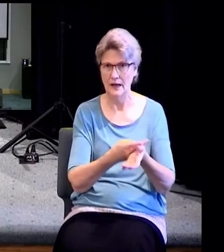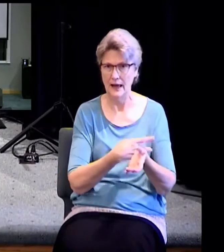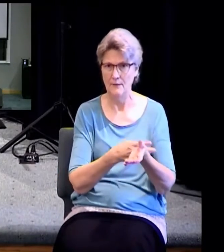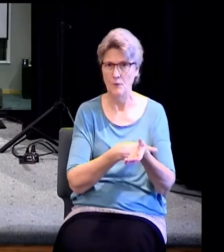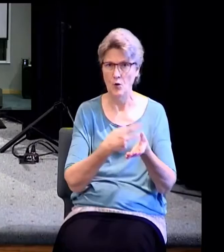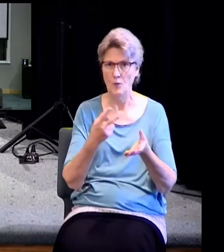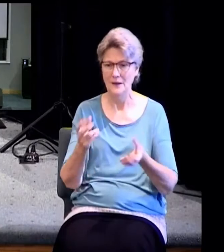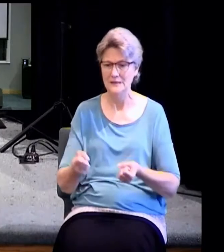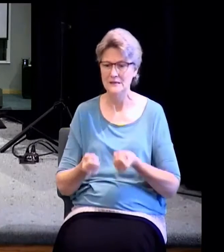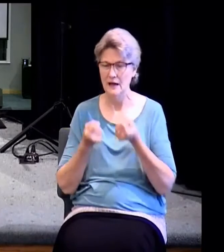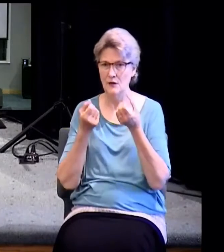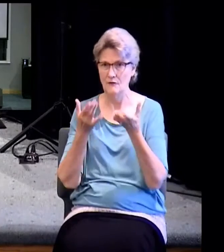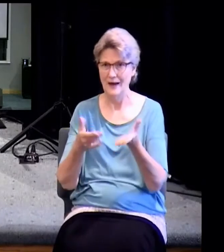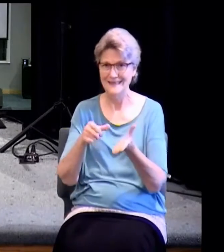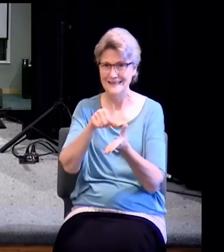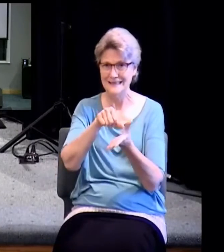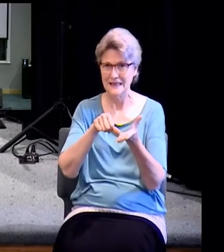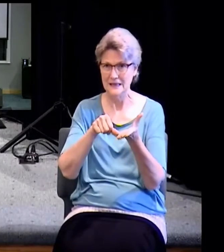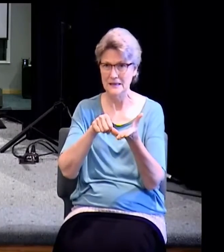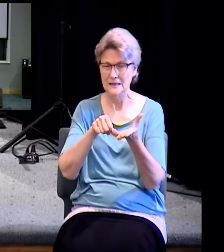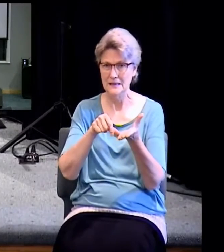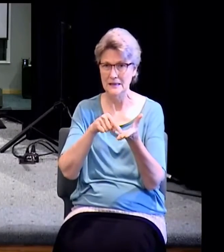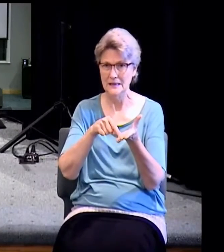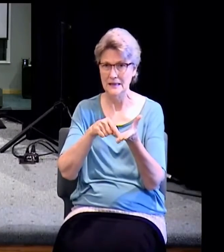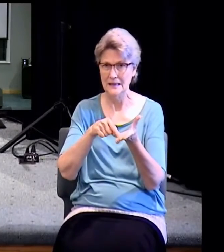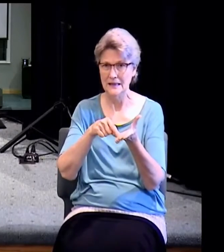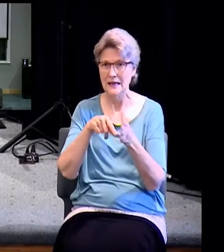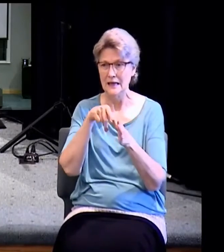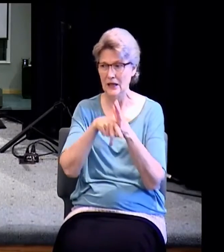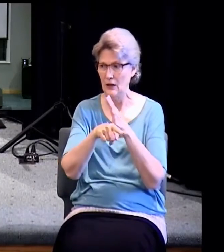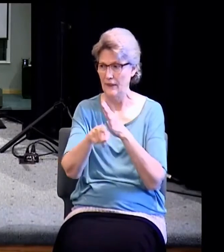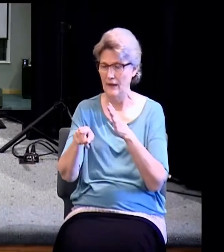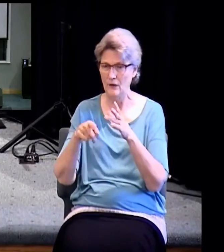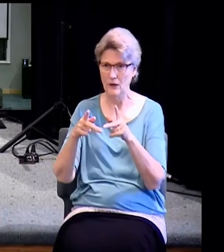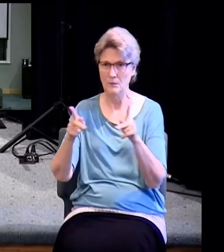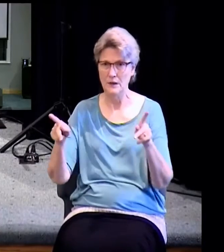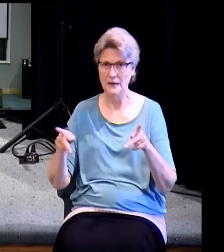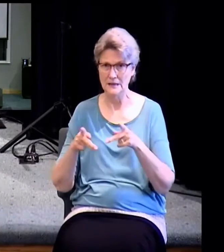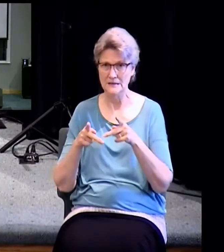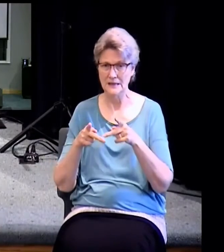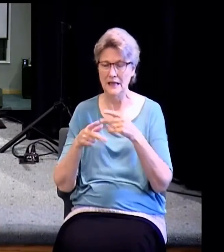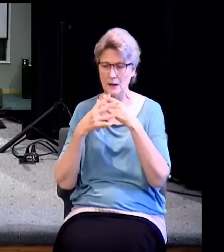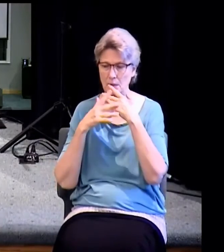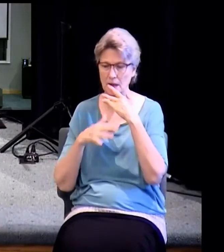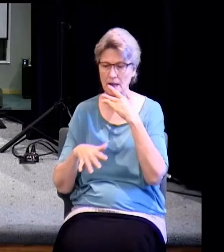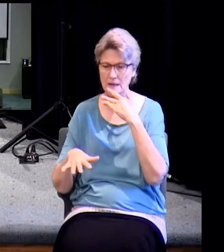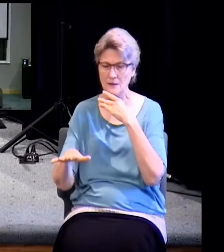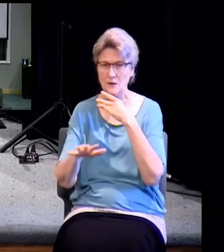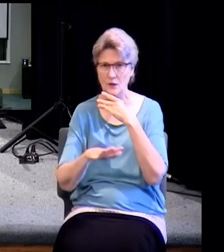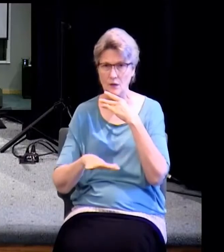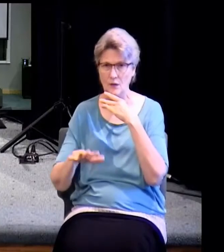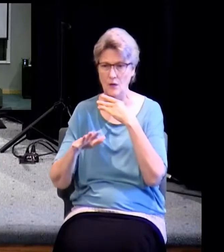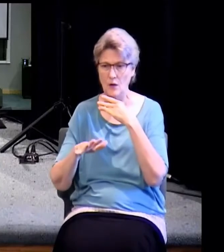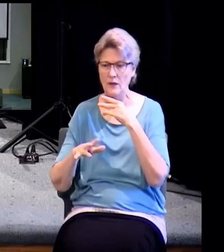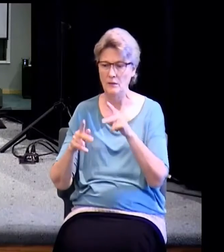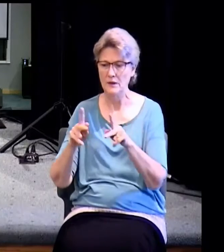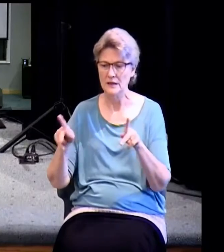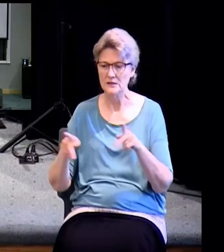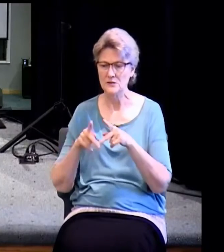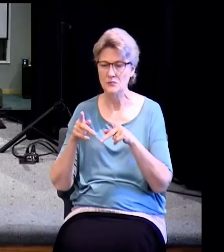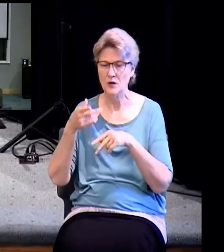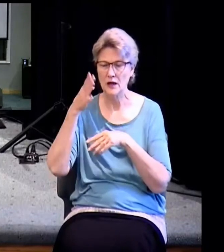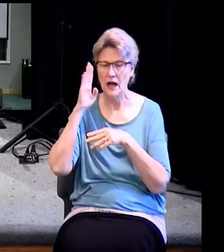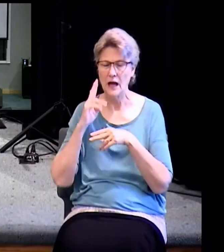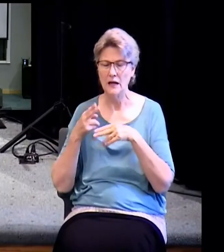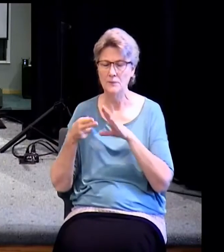be sacrificed in the place where God chose to put His name. He also